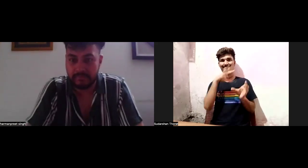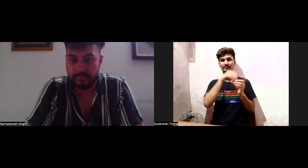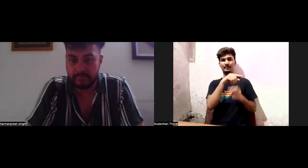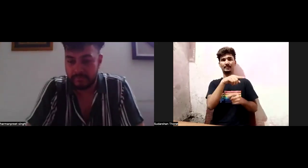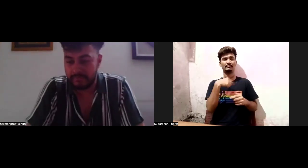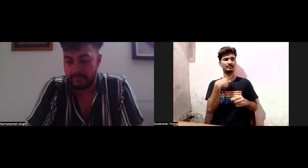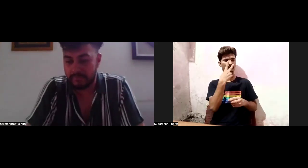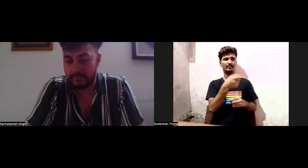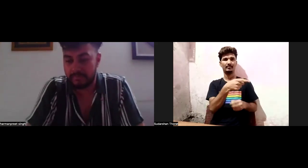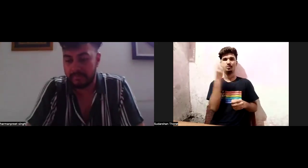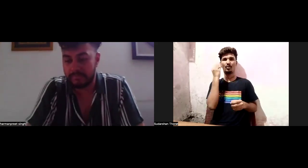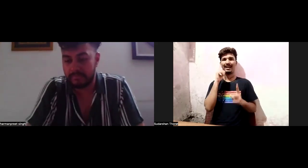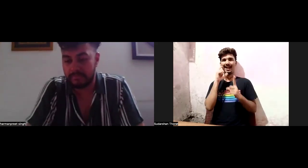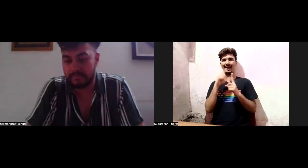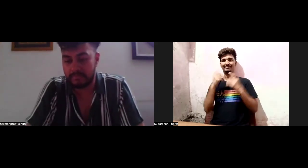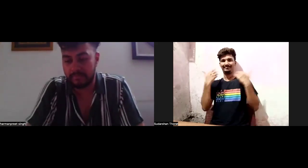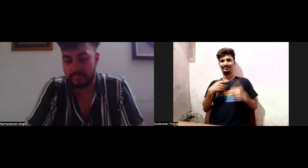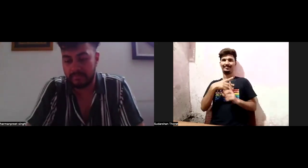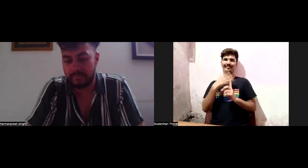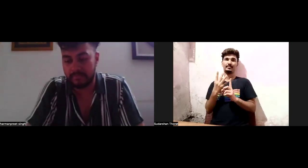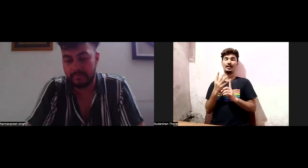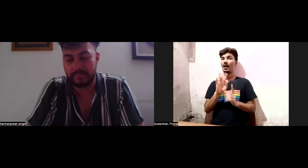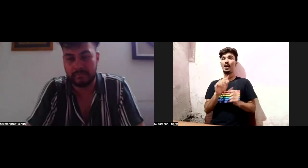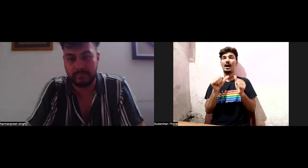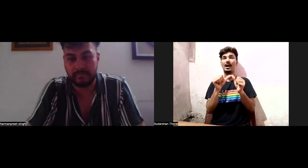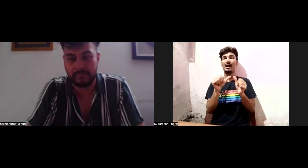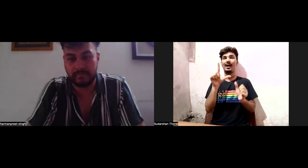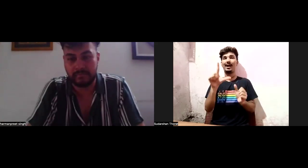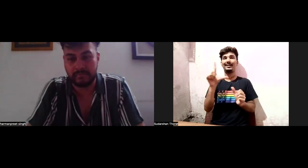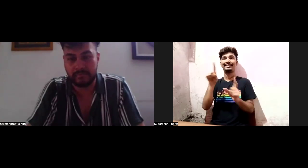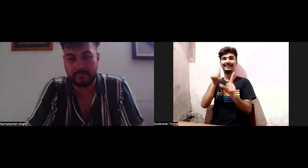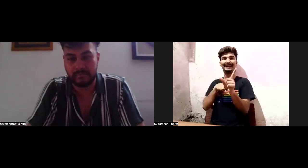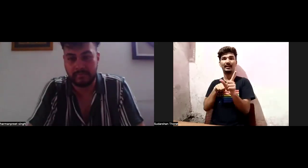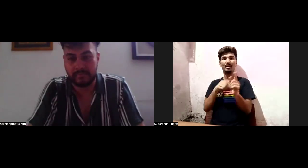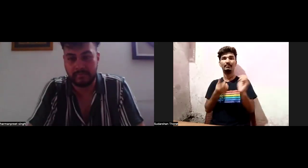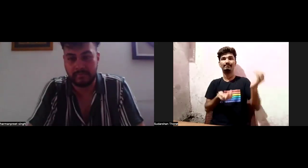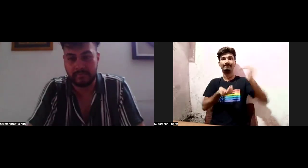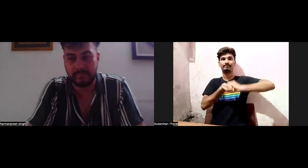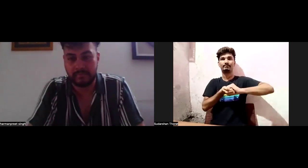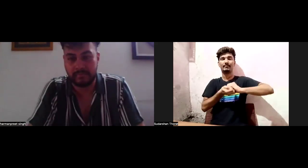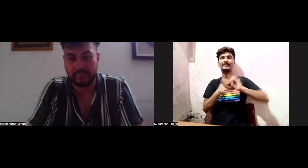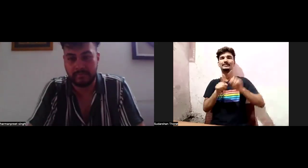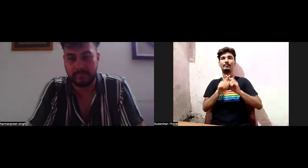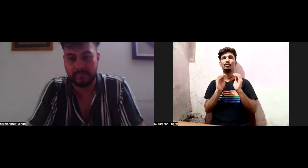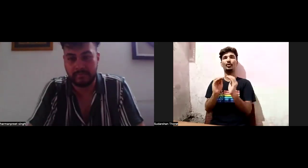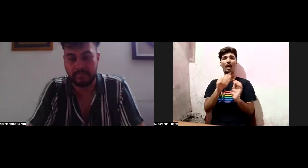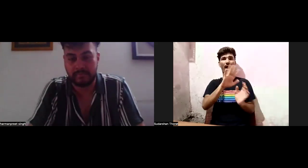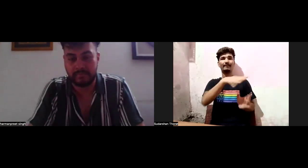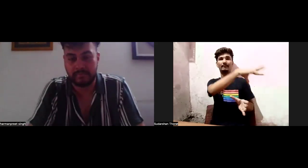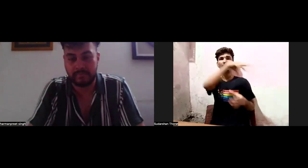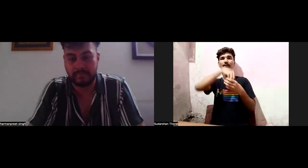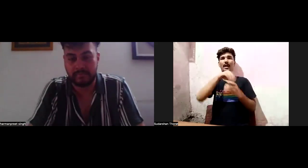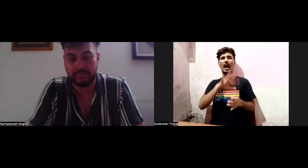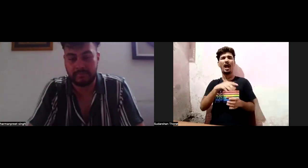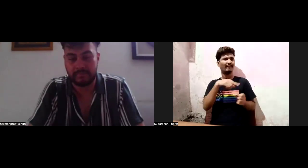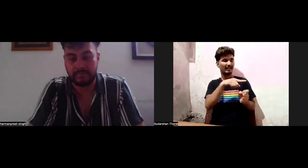Yes, so the hearing queer organizations I'm working with, I'm involved with, I'm